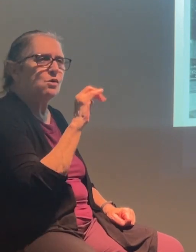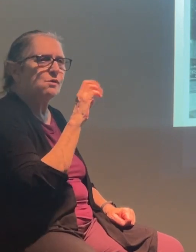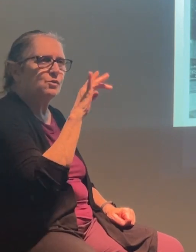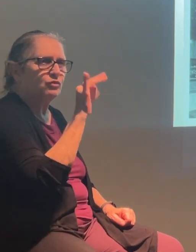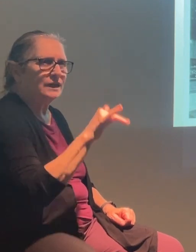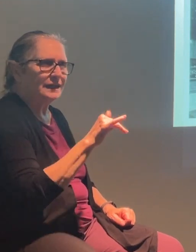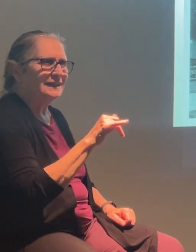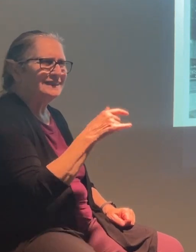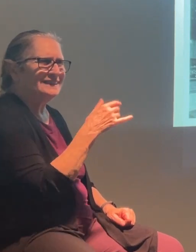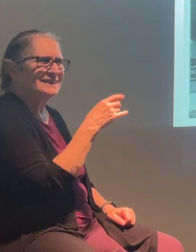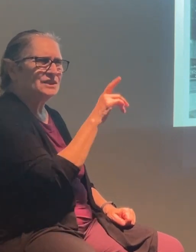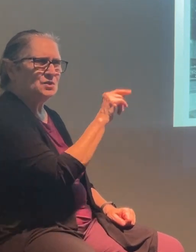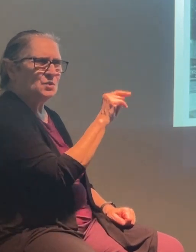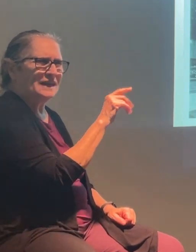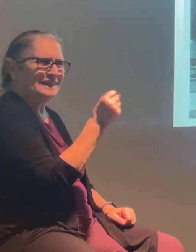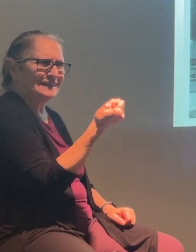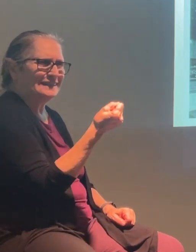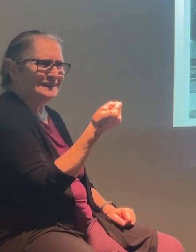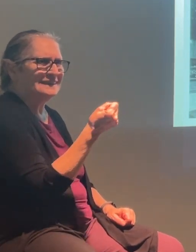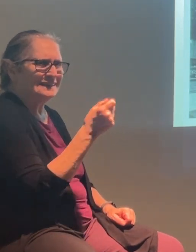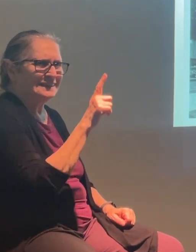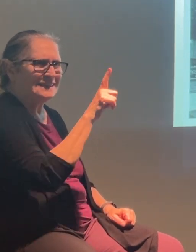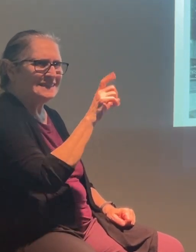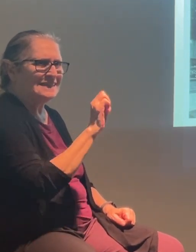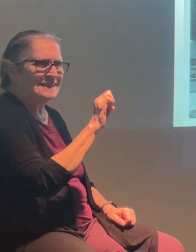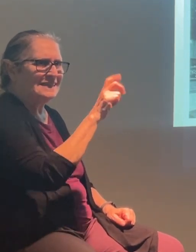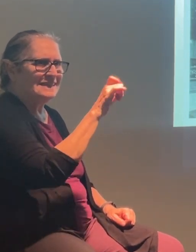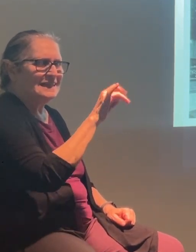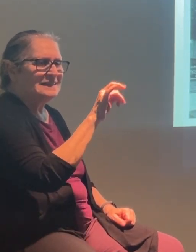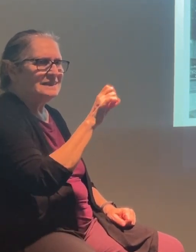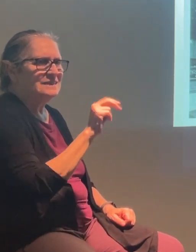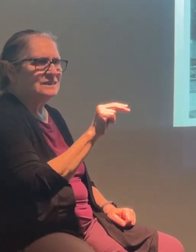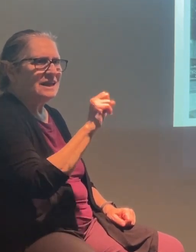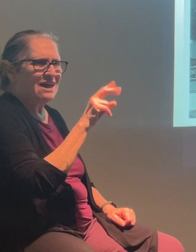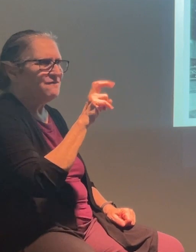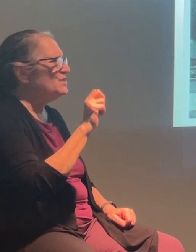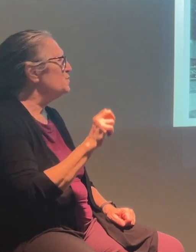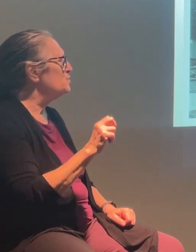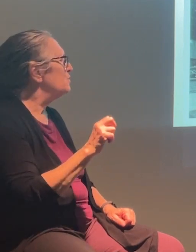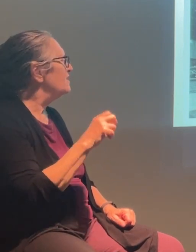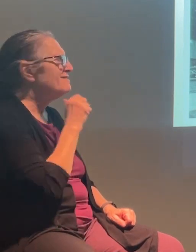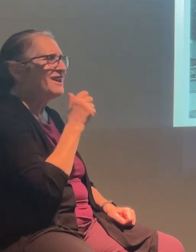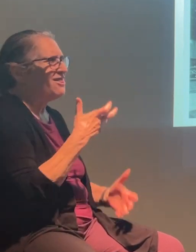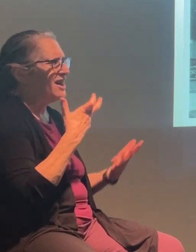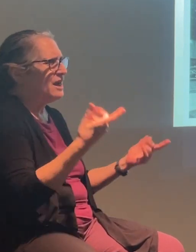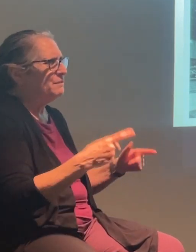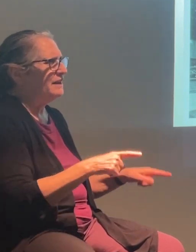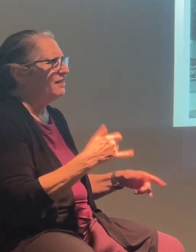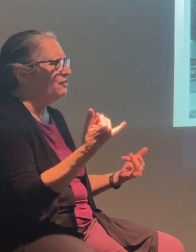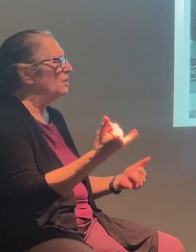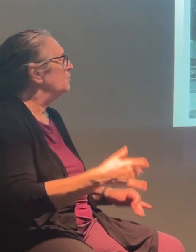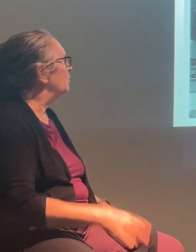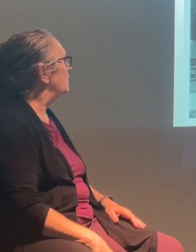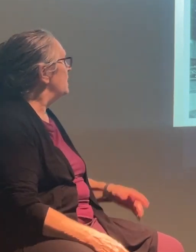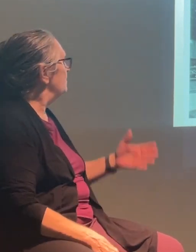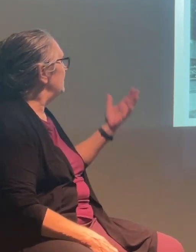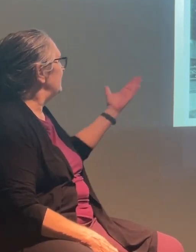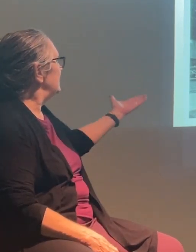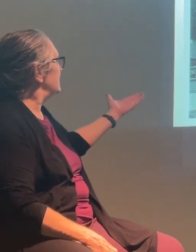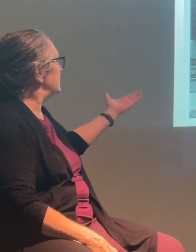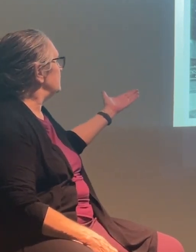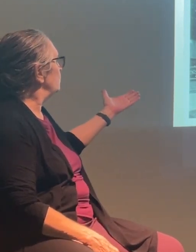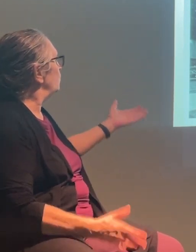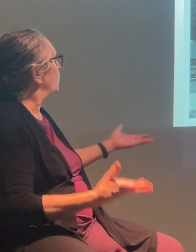It's not occasionally used nowadays for fashion shows, but there's not much going on there anymore. But this is the amount of stuff that was shown. So you